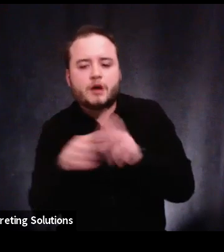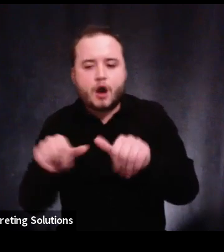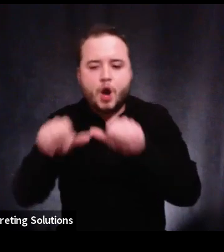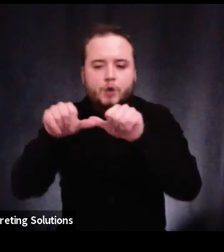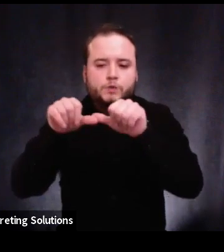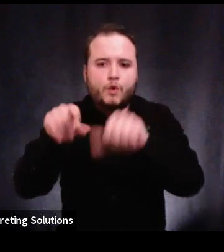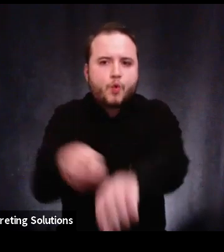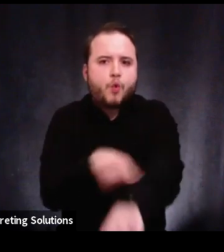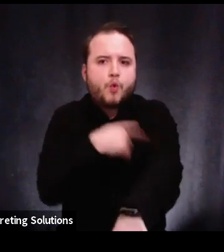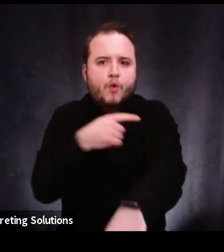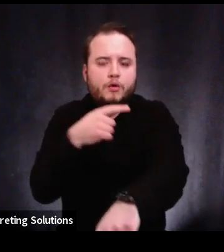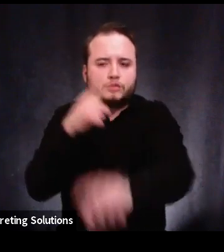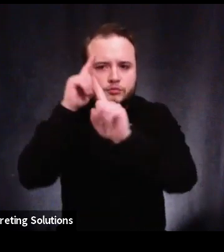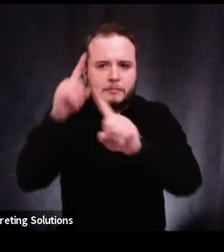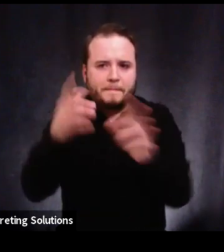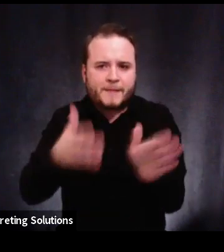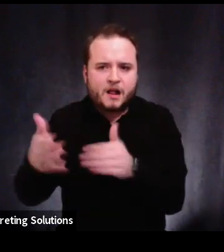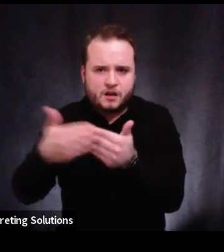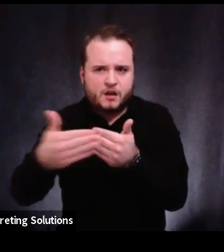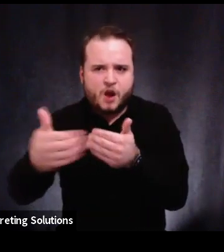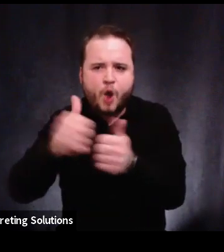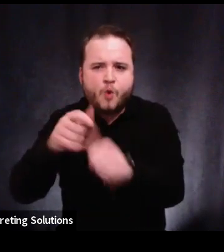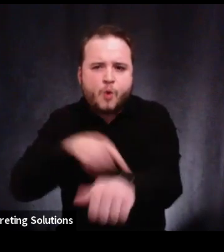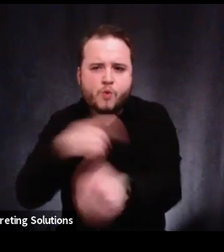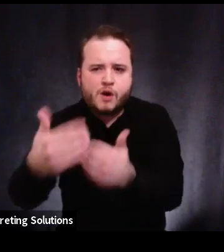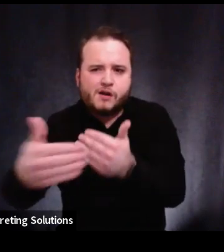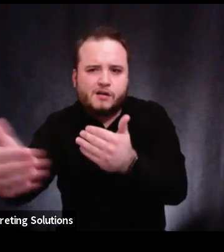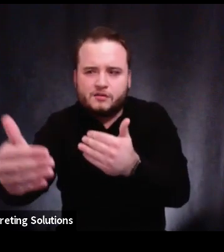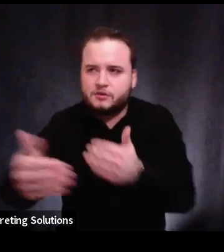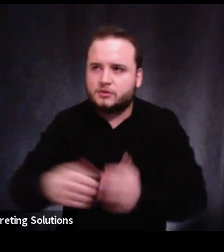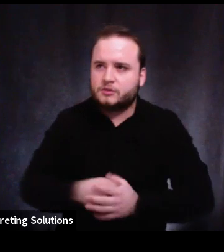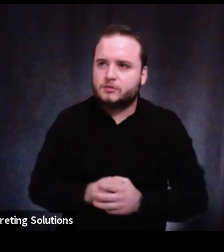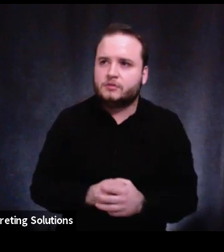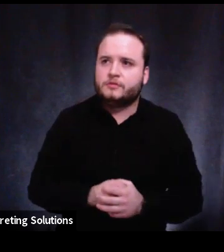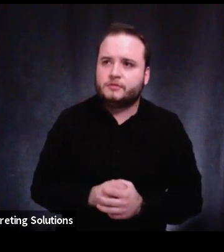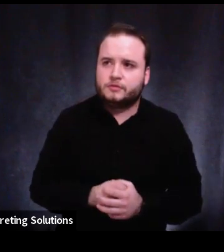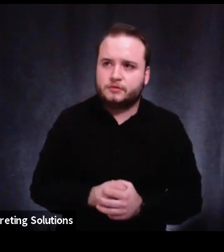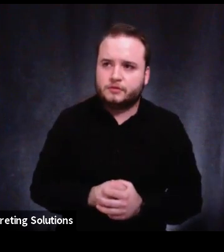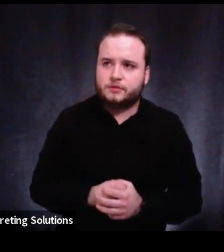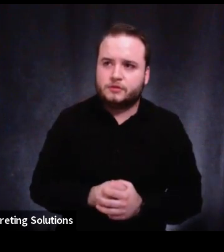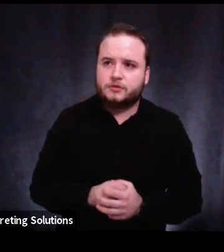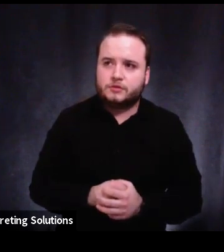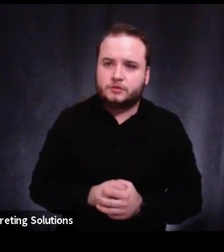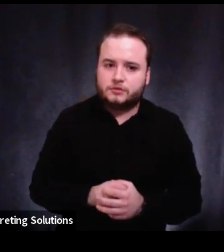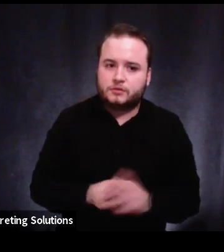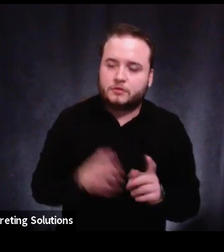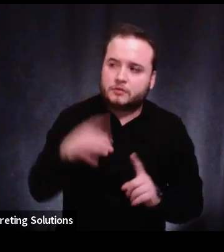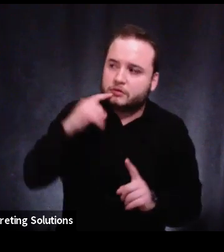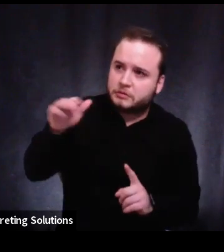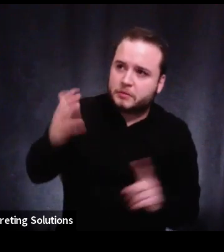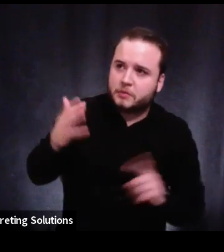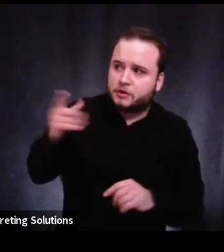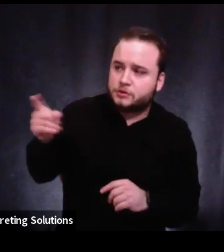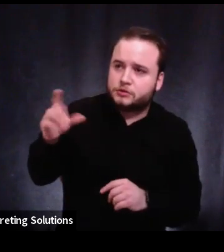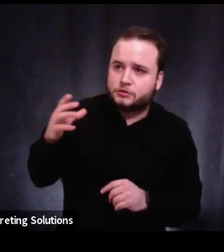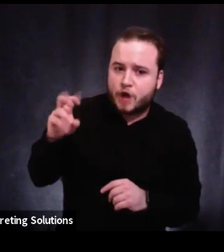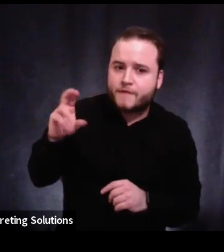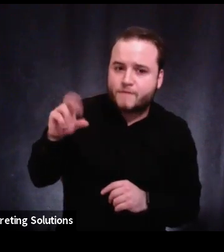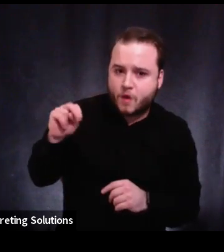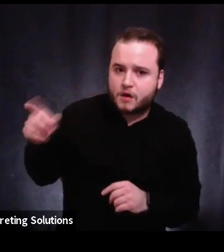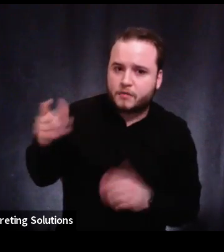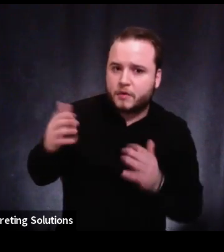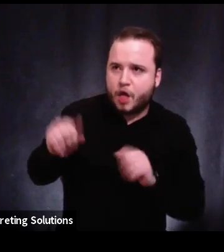Stefan, maybe you can clarify that. It was really intended to be until some days after the peak infection rate